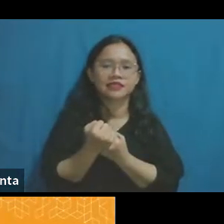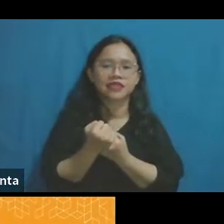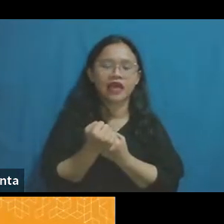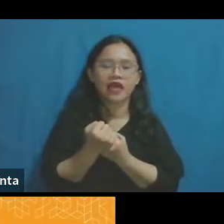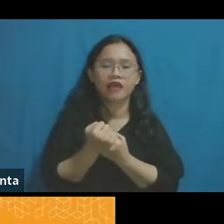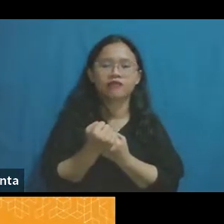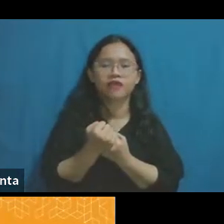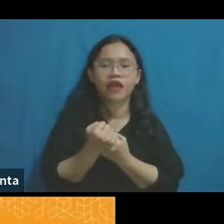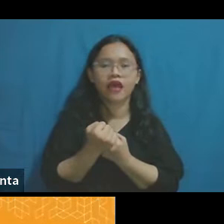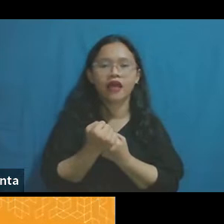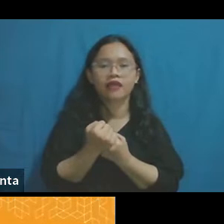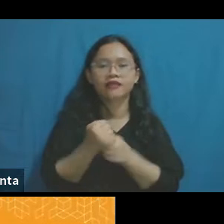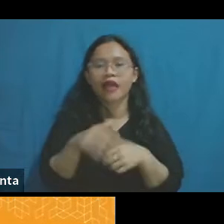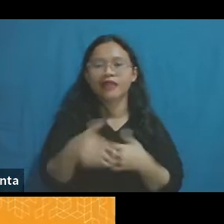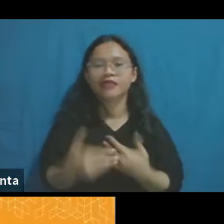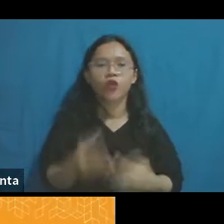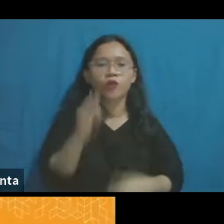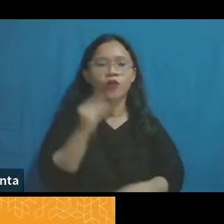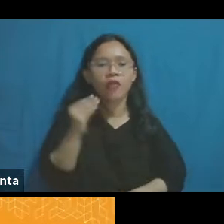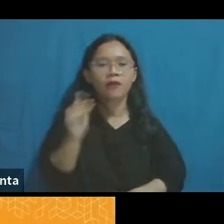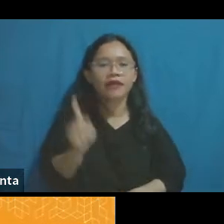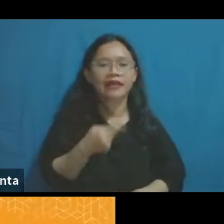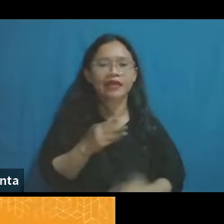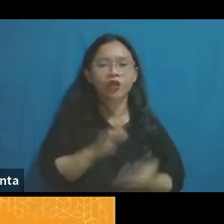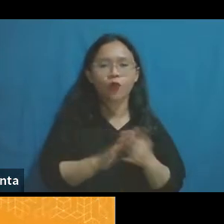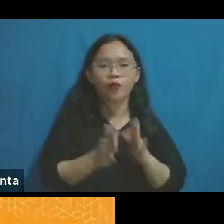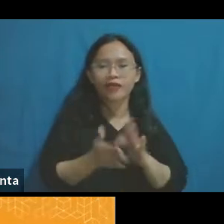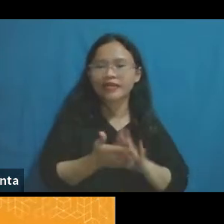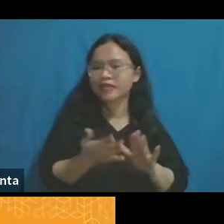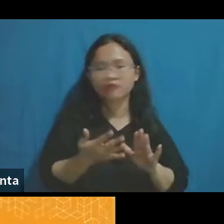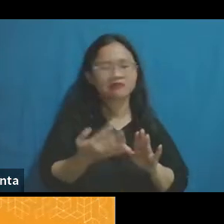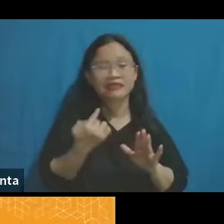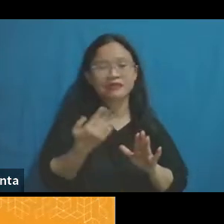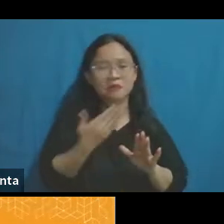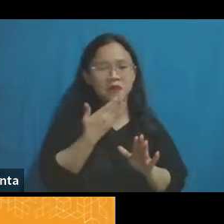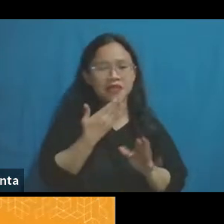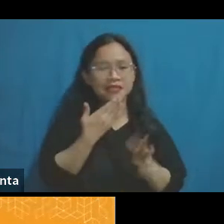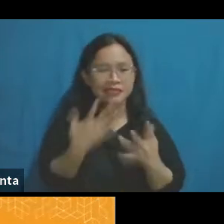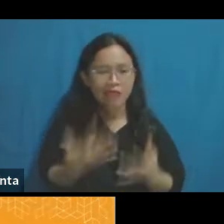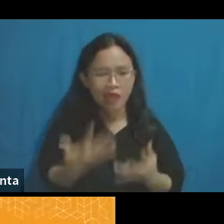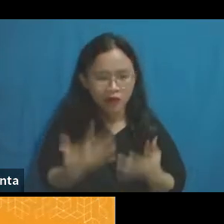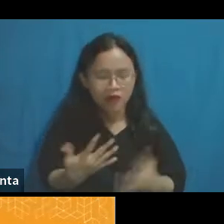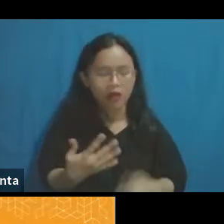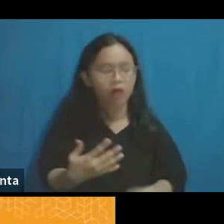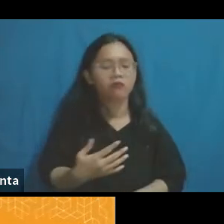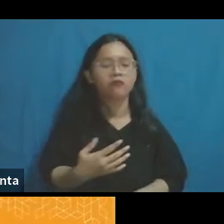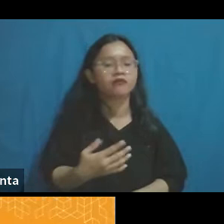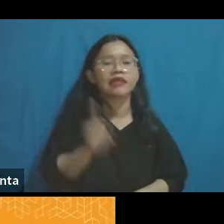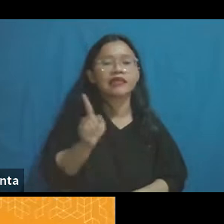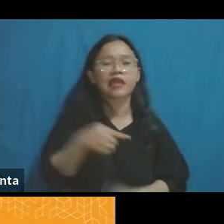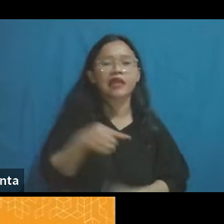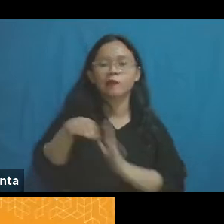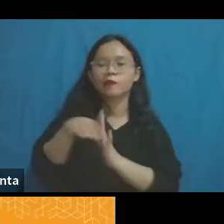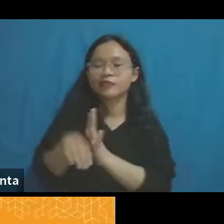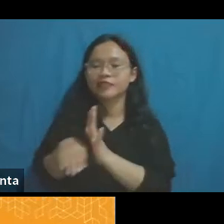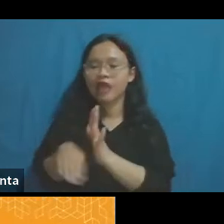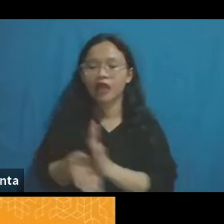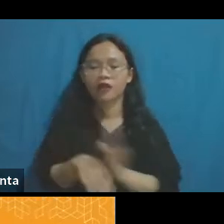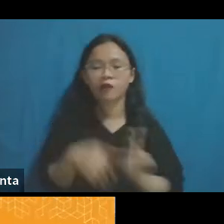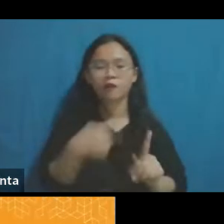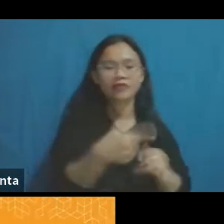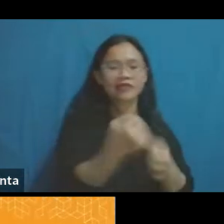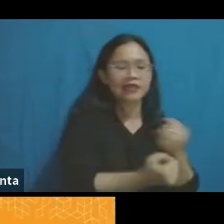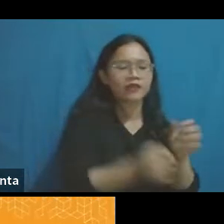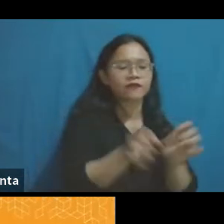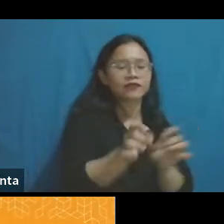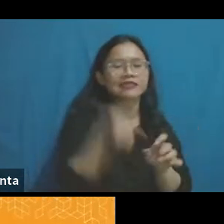not in line with our policies like that. But we hope that in terms of this research, because research